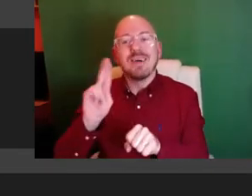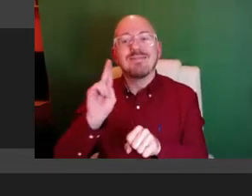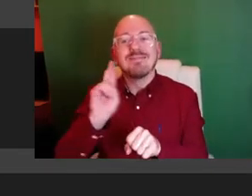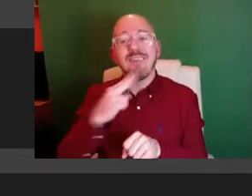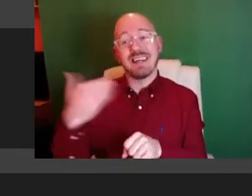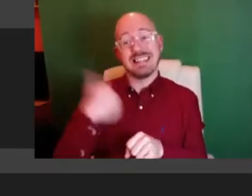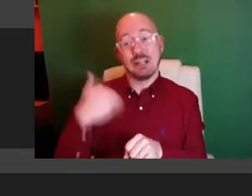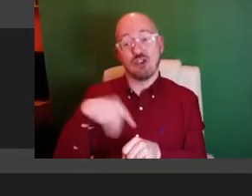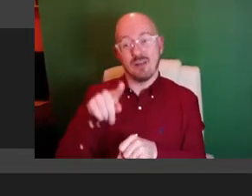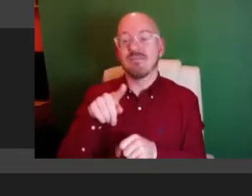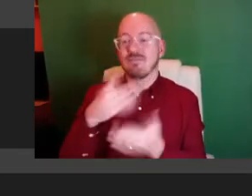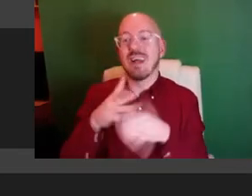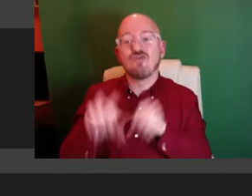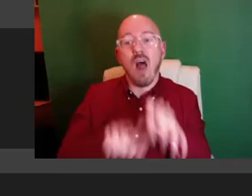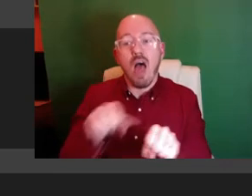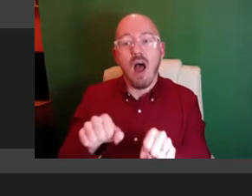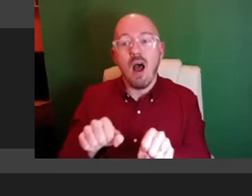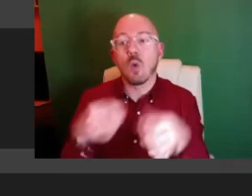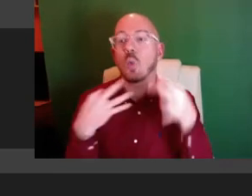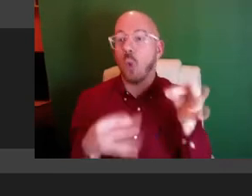English, but never both together.